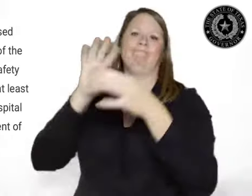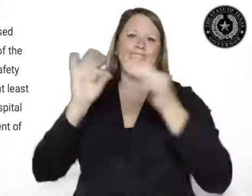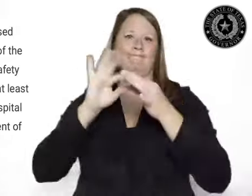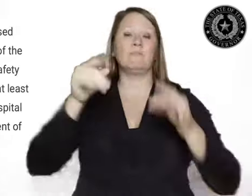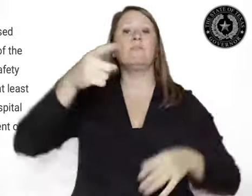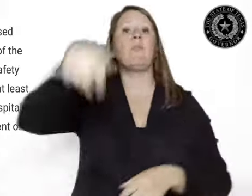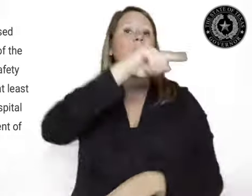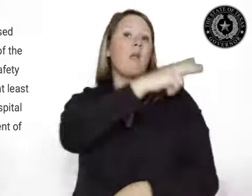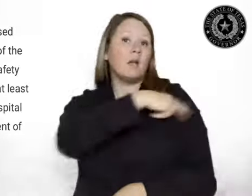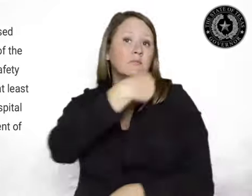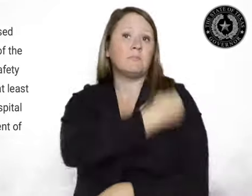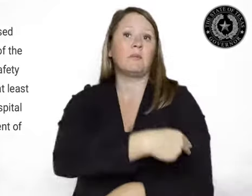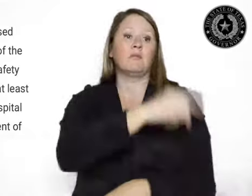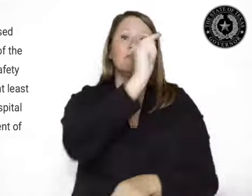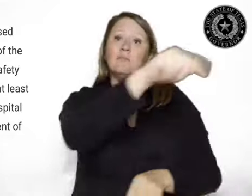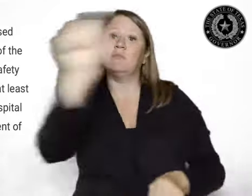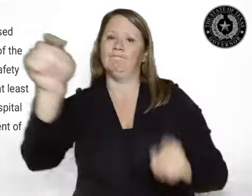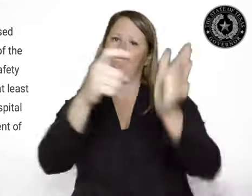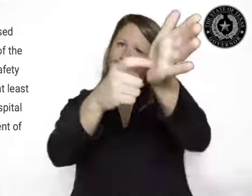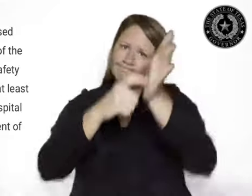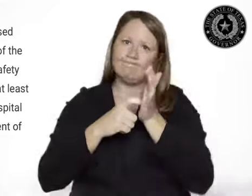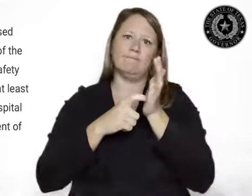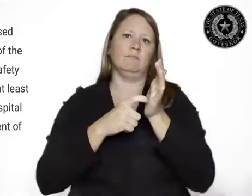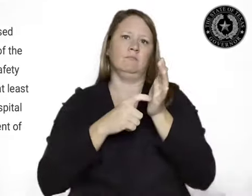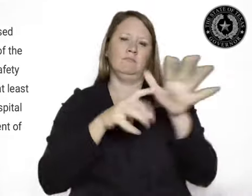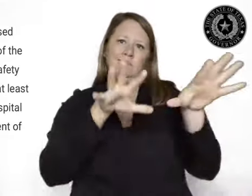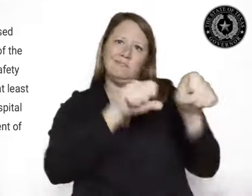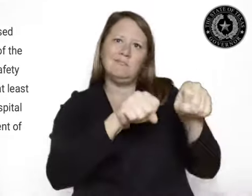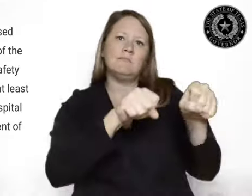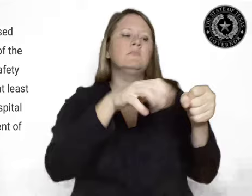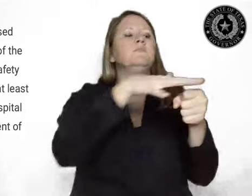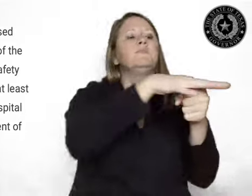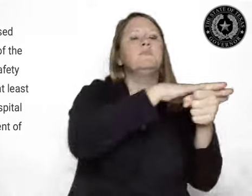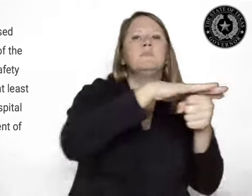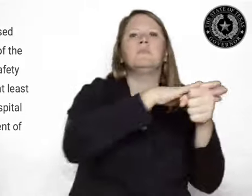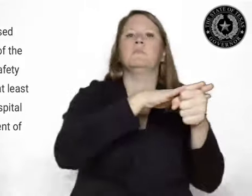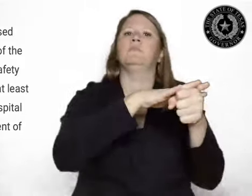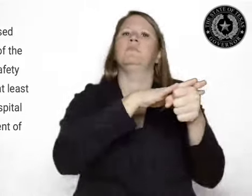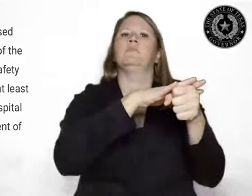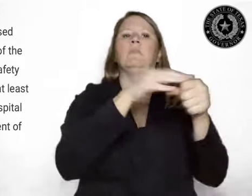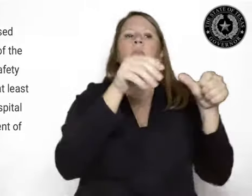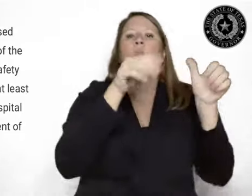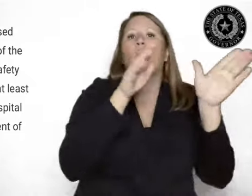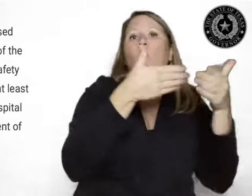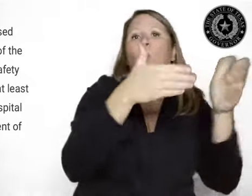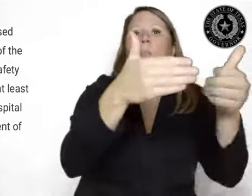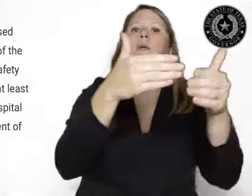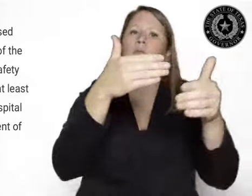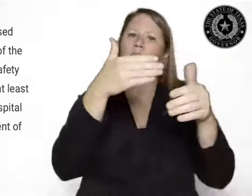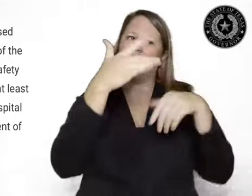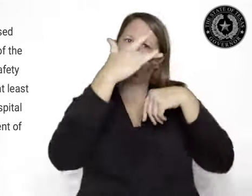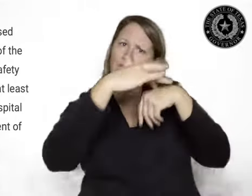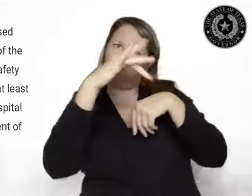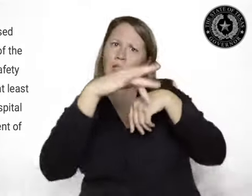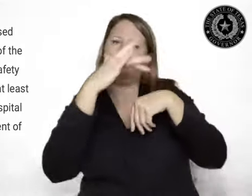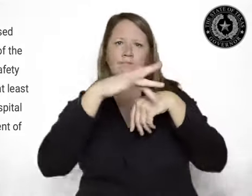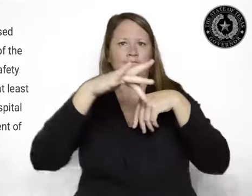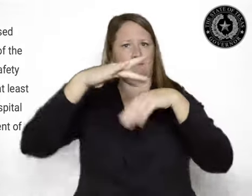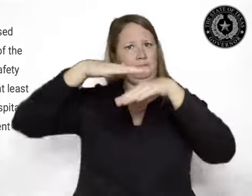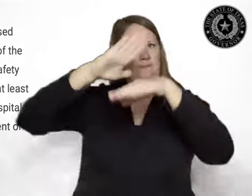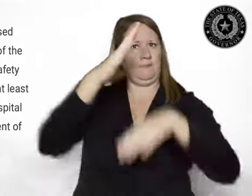Every hospital licensed under Chapter 241 of the Texas Health and Safety Code shall reserve at